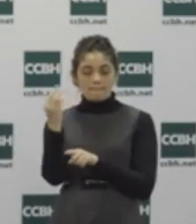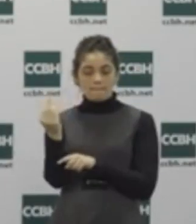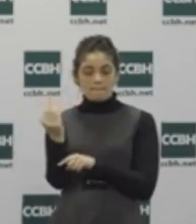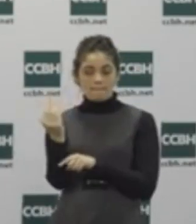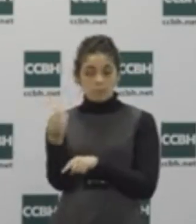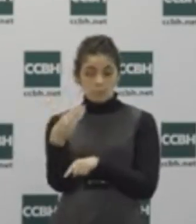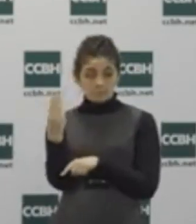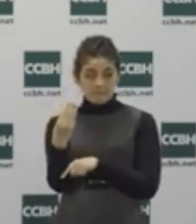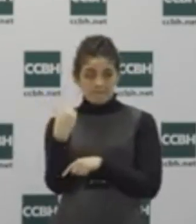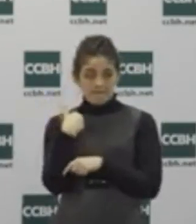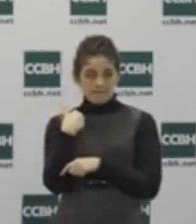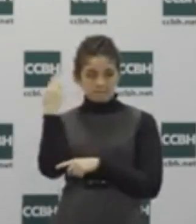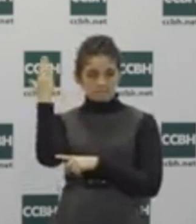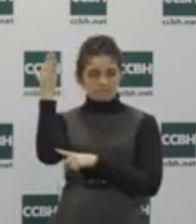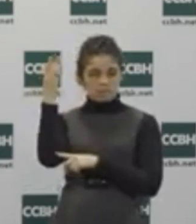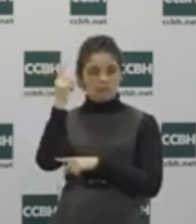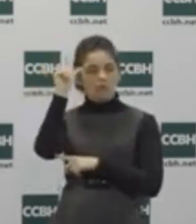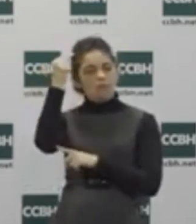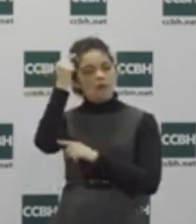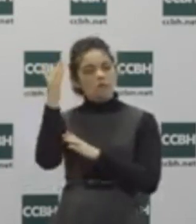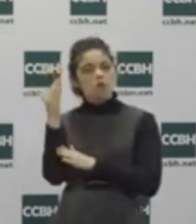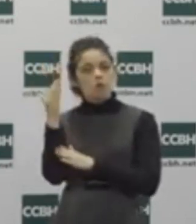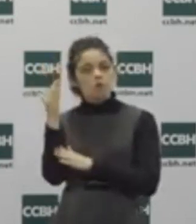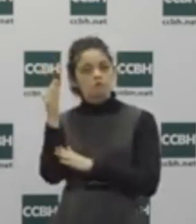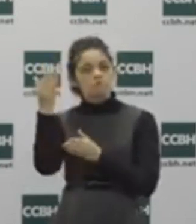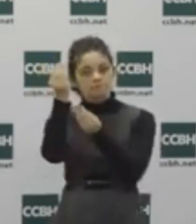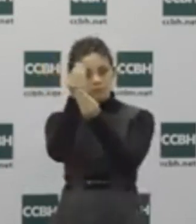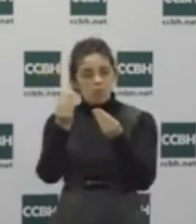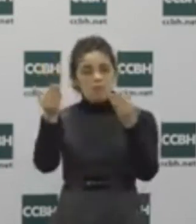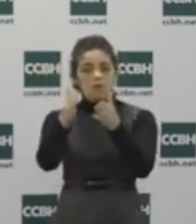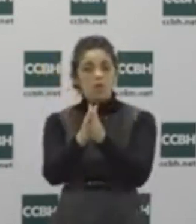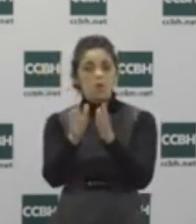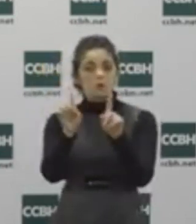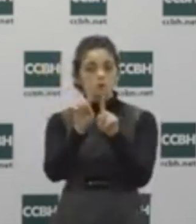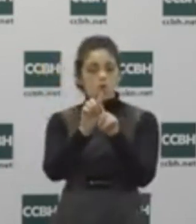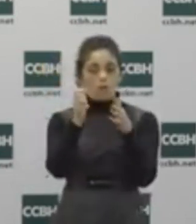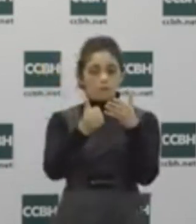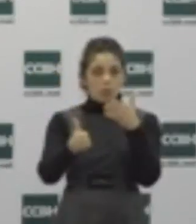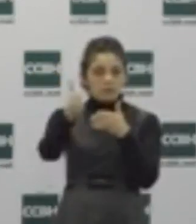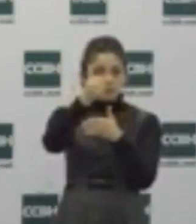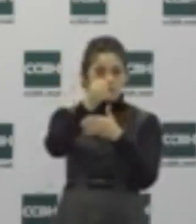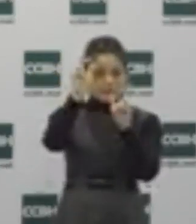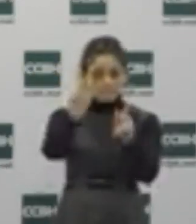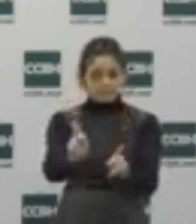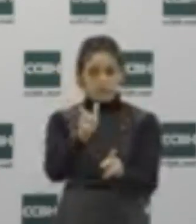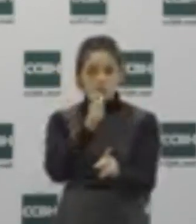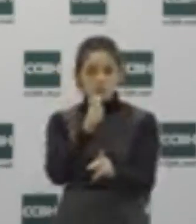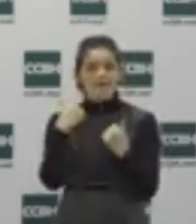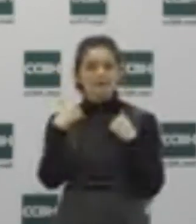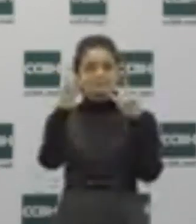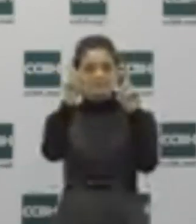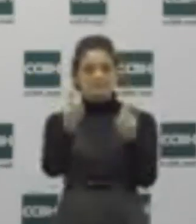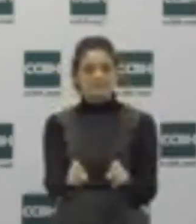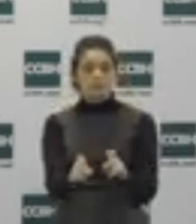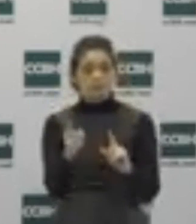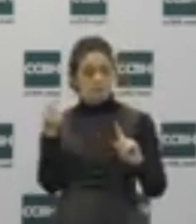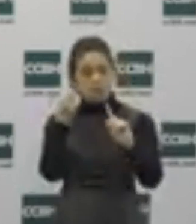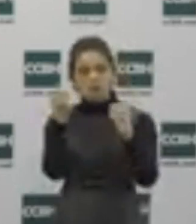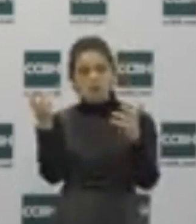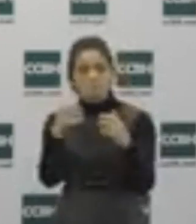past Wednesday, Dr. Acton spoke about prioritizing patients for testing. She said the